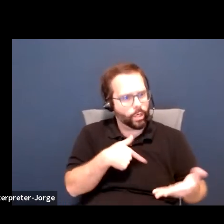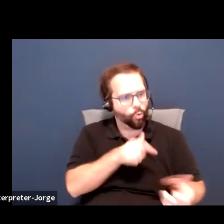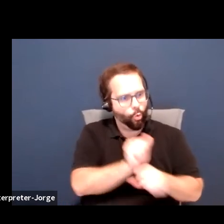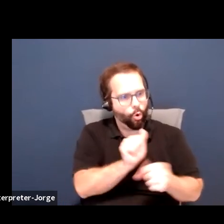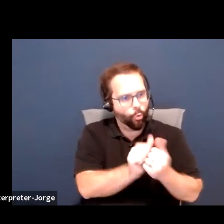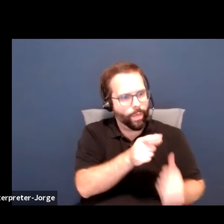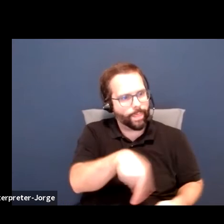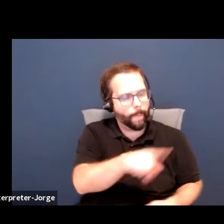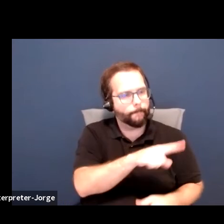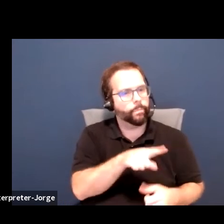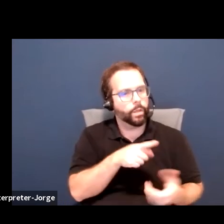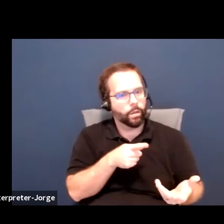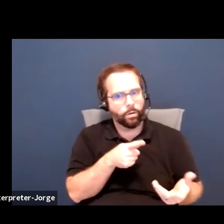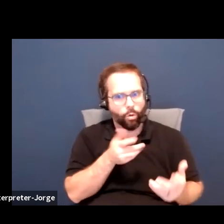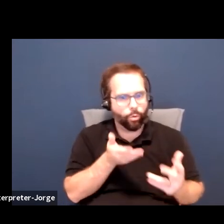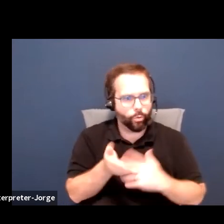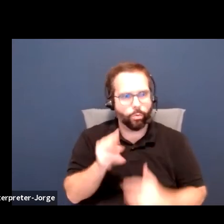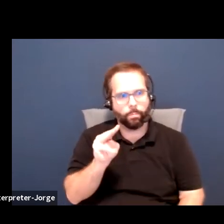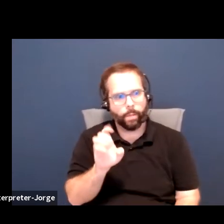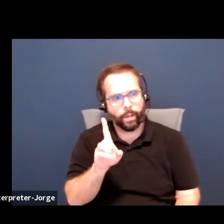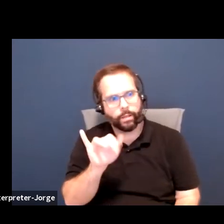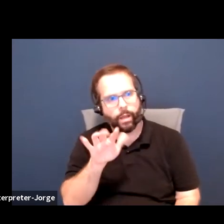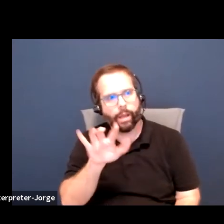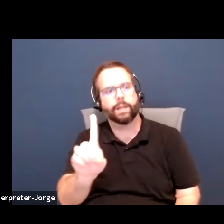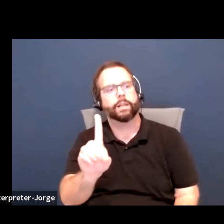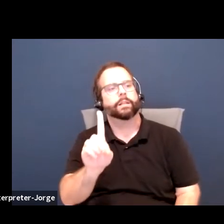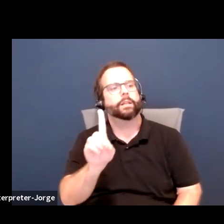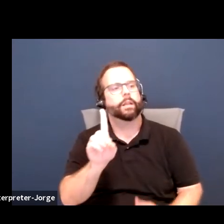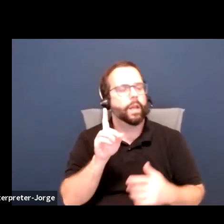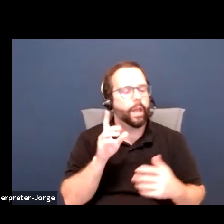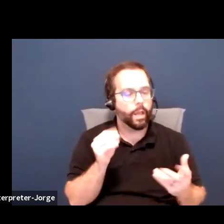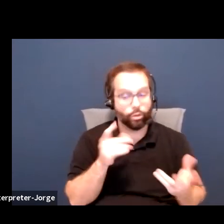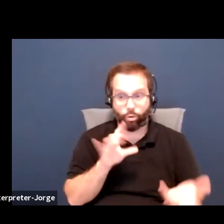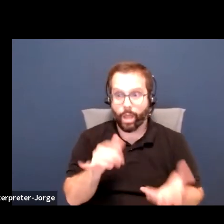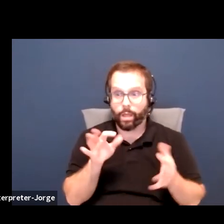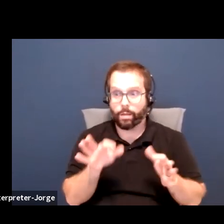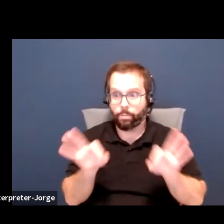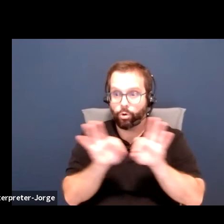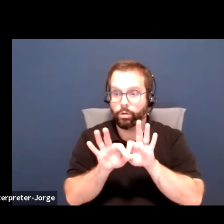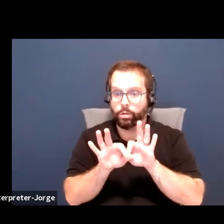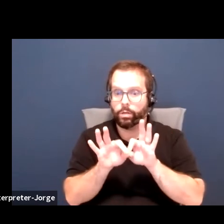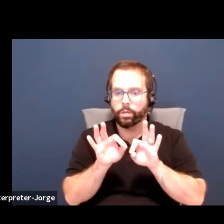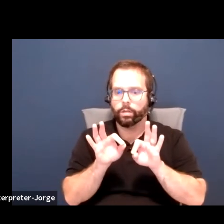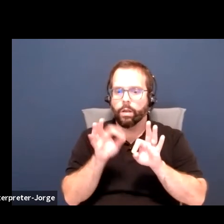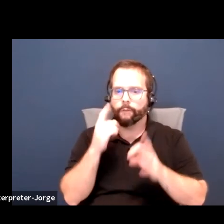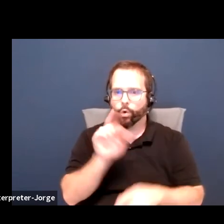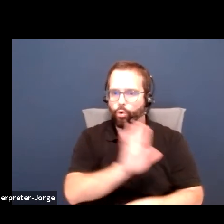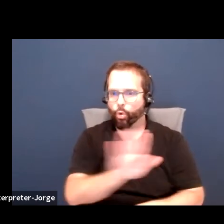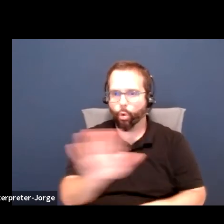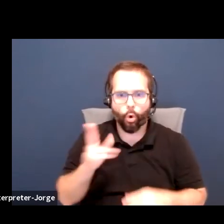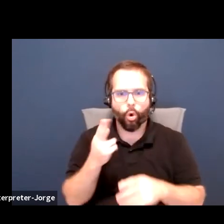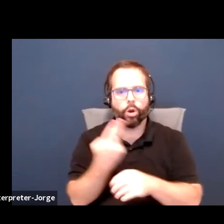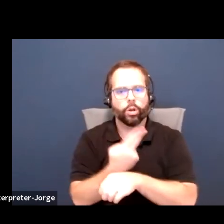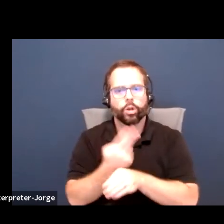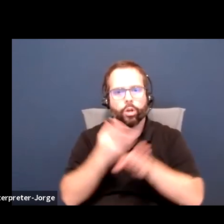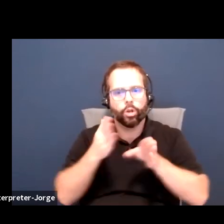kind of data really, particularly for your customers, the people who are paying, they want to see the impact. They want to see the